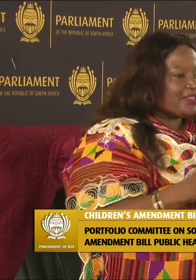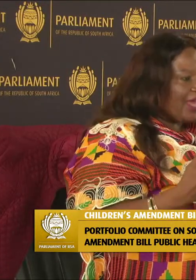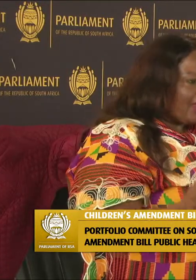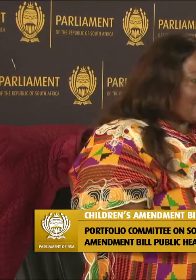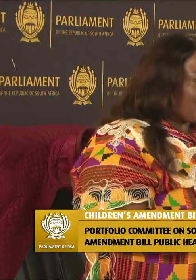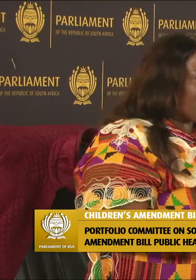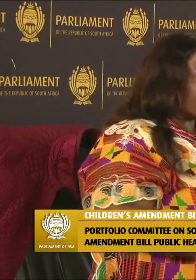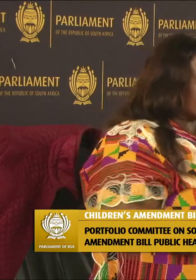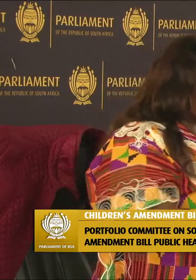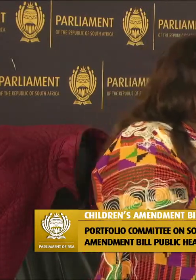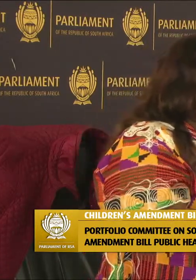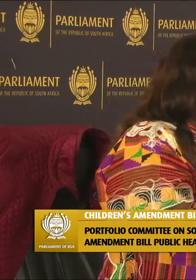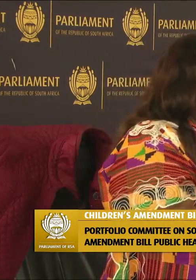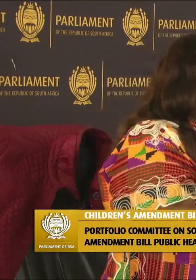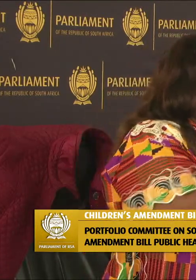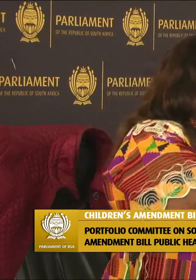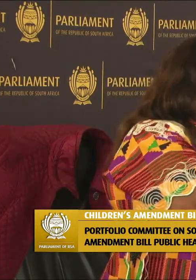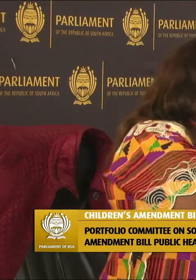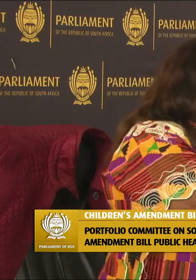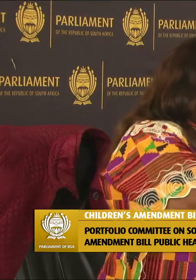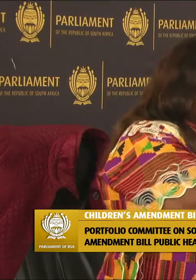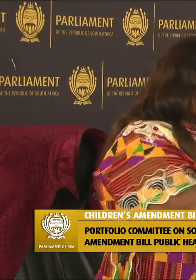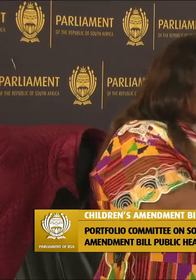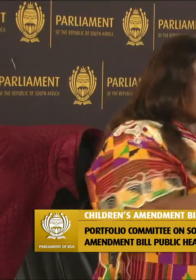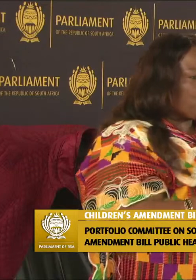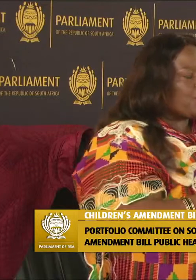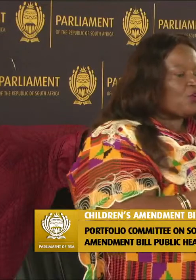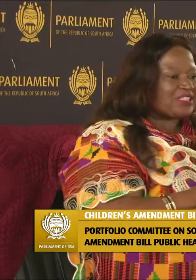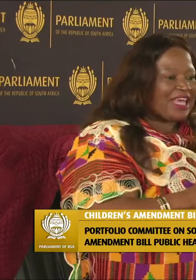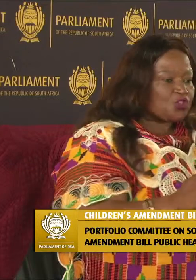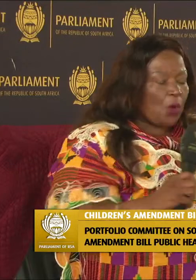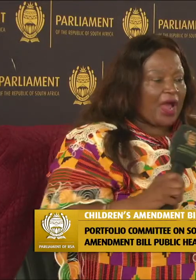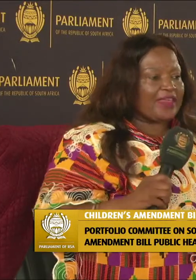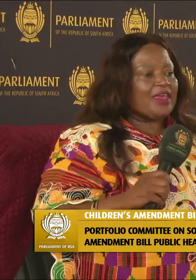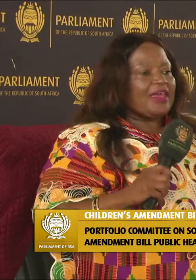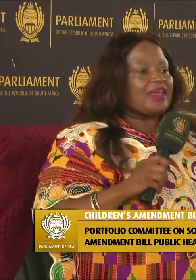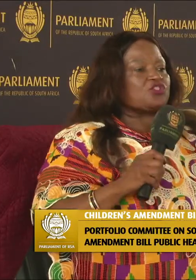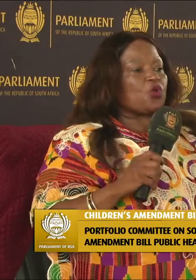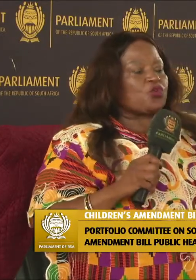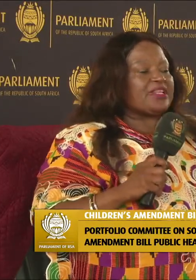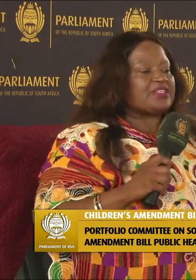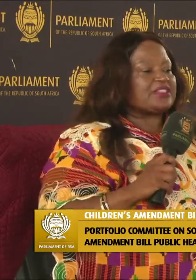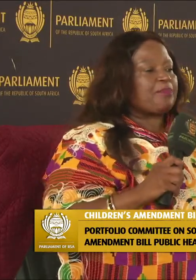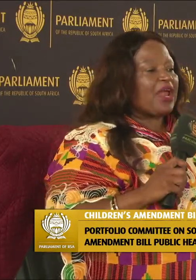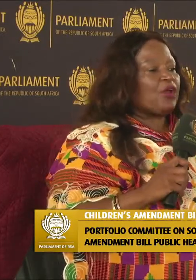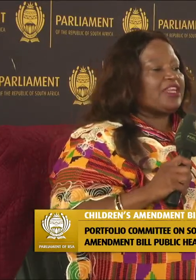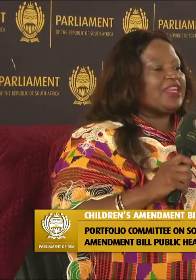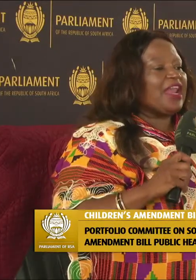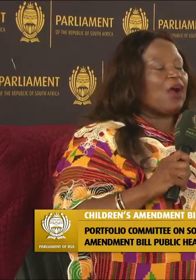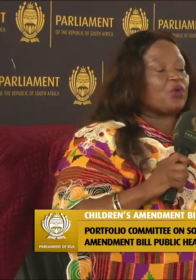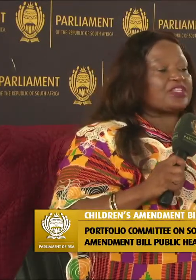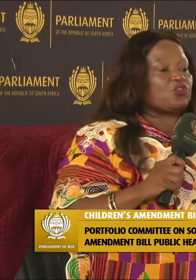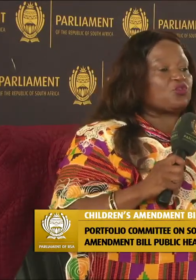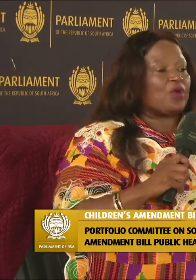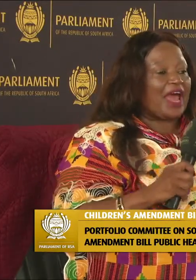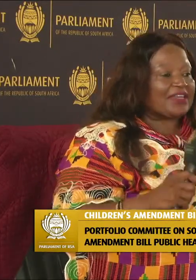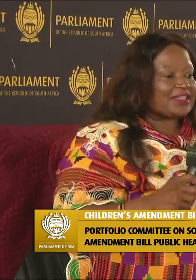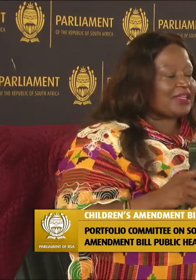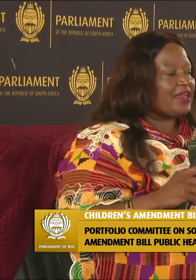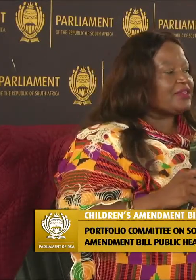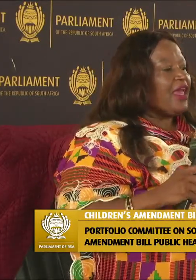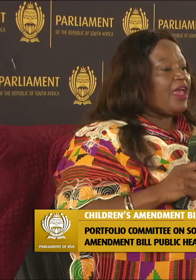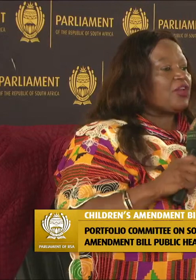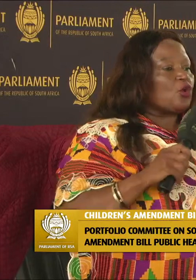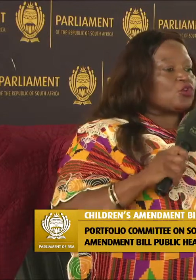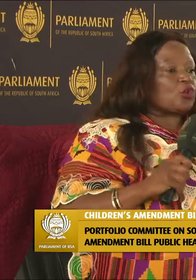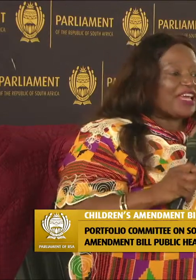and tell them and interpret as a document in his peteyo. That's why as document is in a language that you will